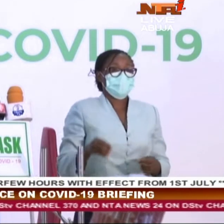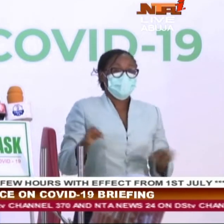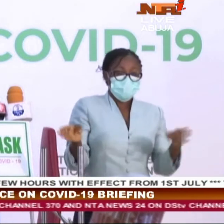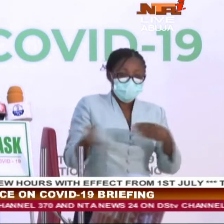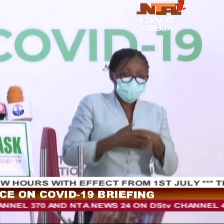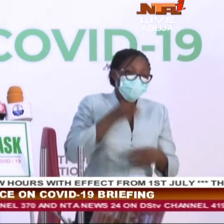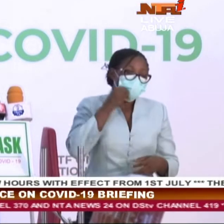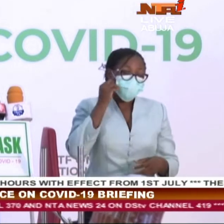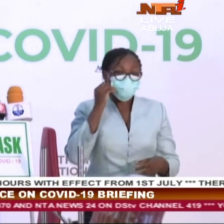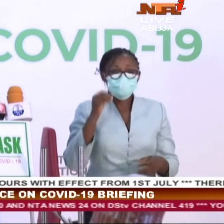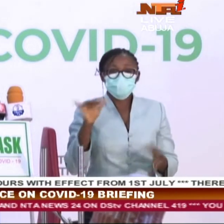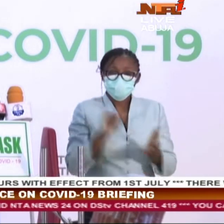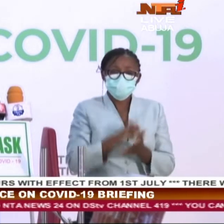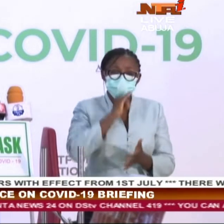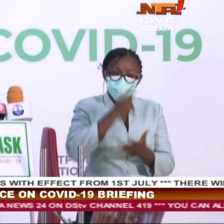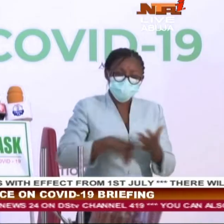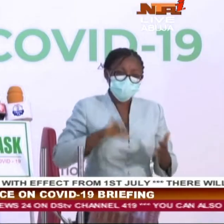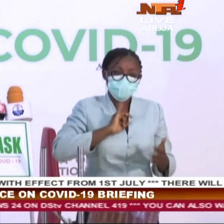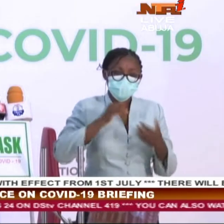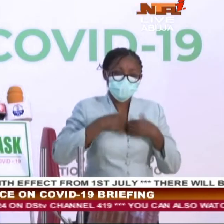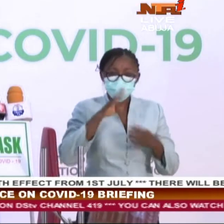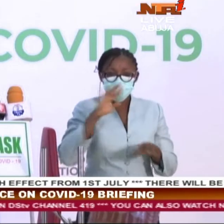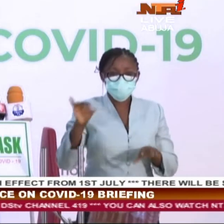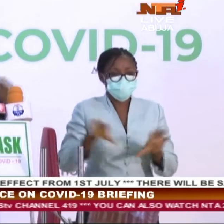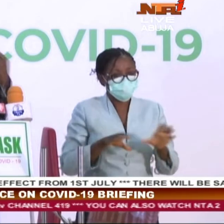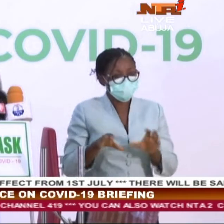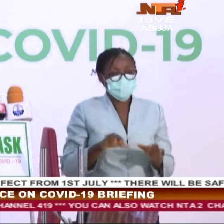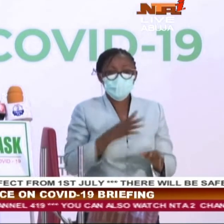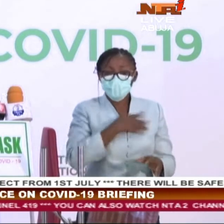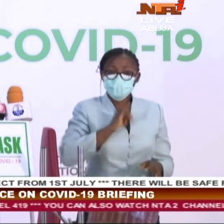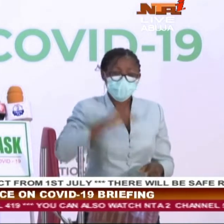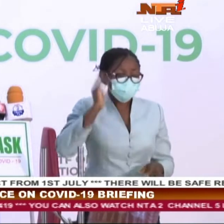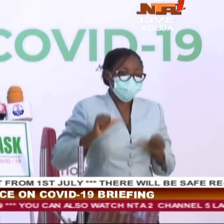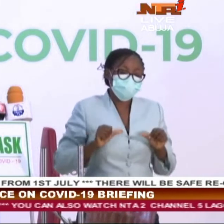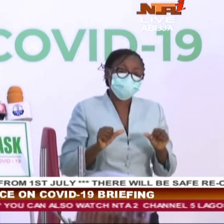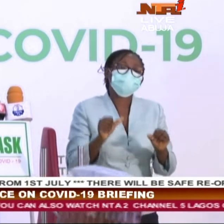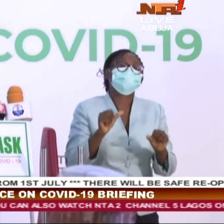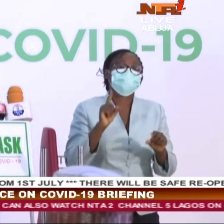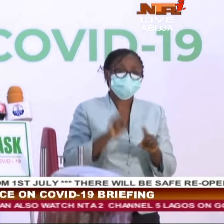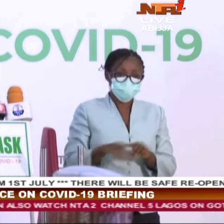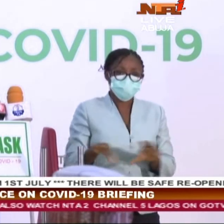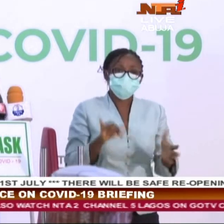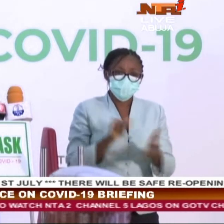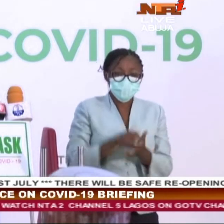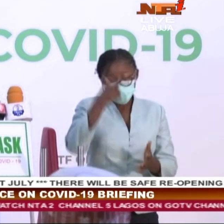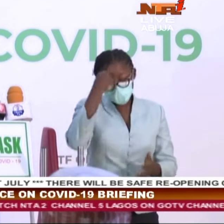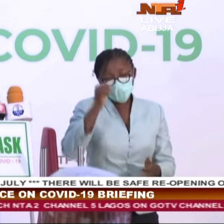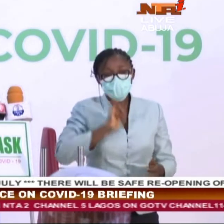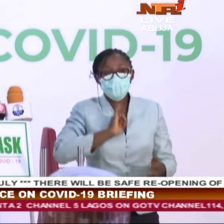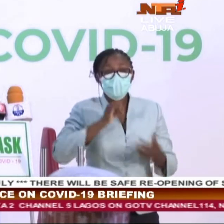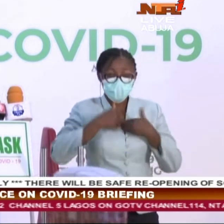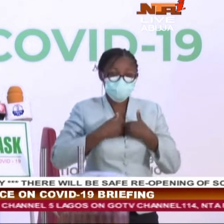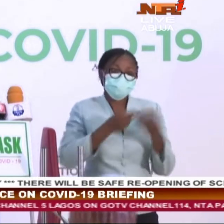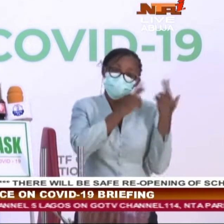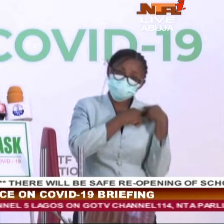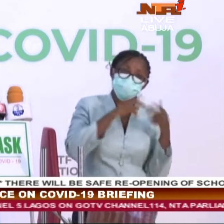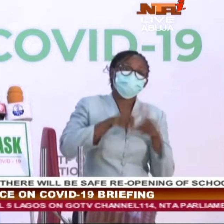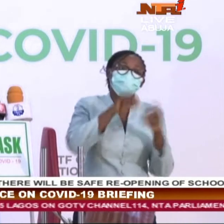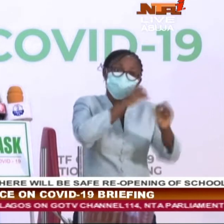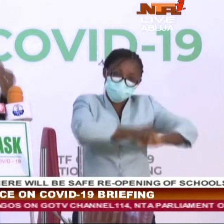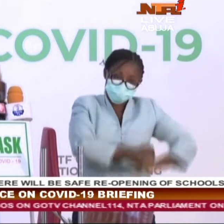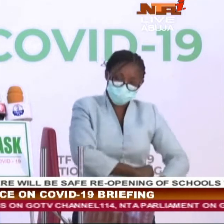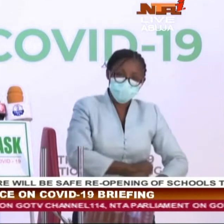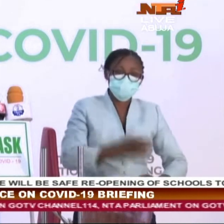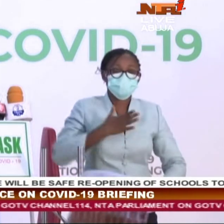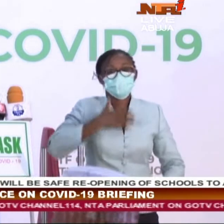been doing in the last 3 months. And I will continue as much as possible because I have a responsibility to myself to protect myself and in